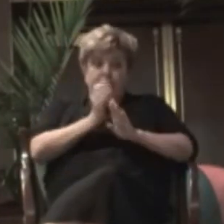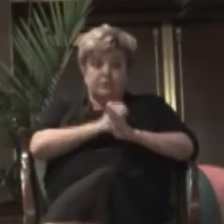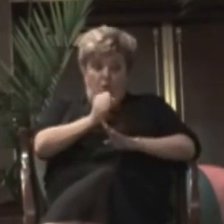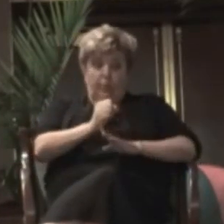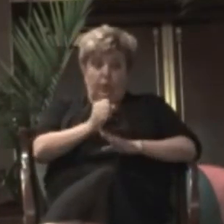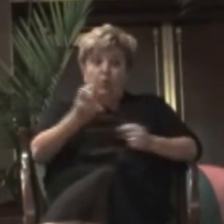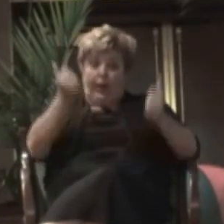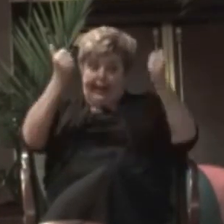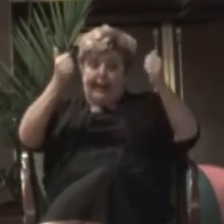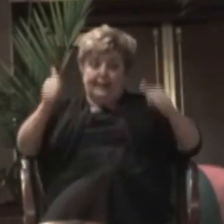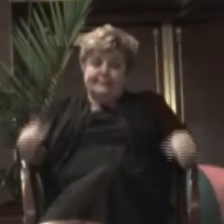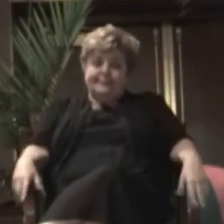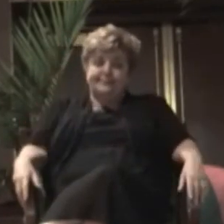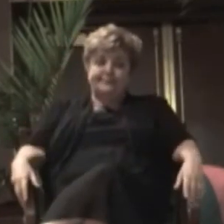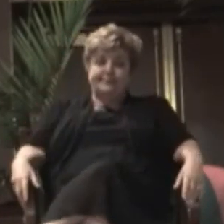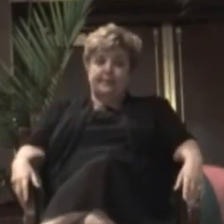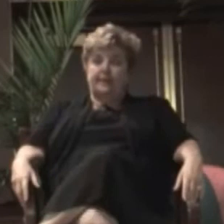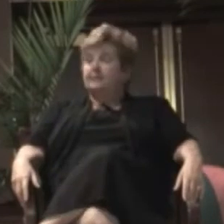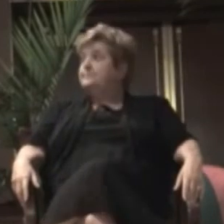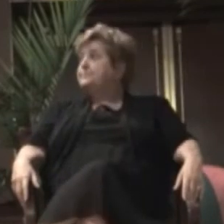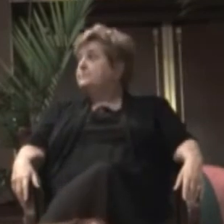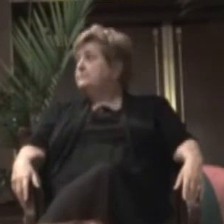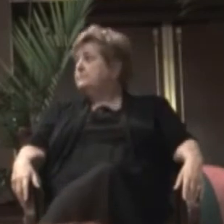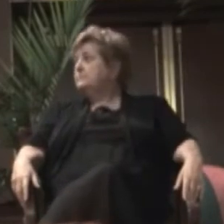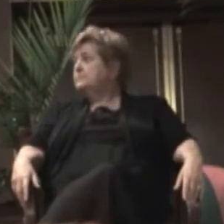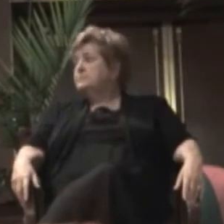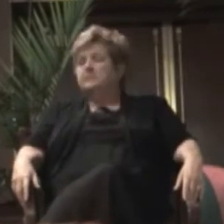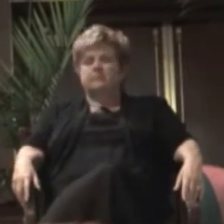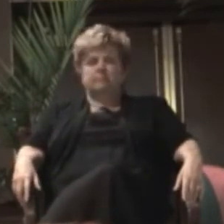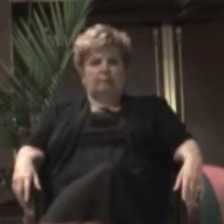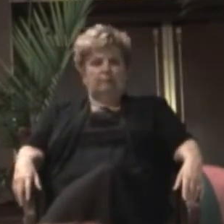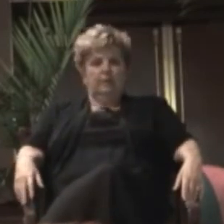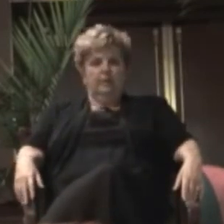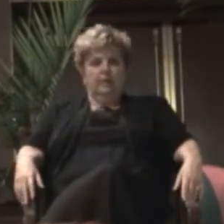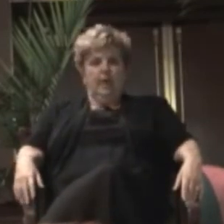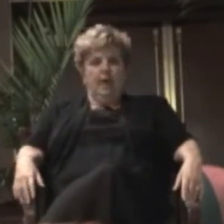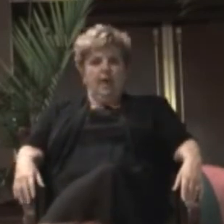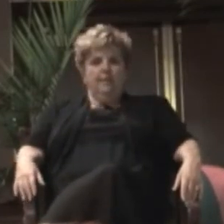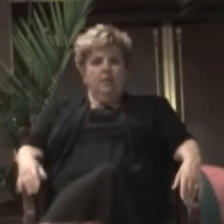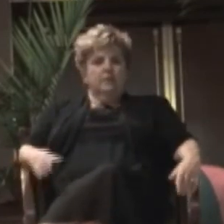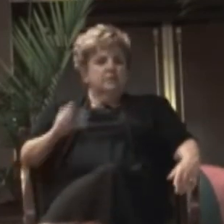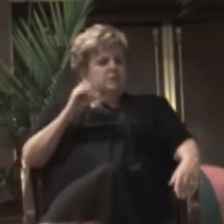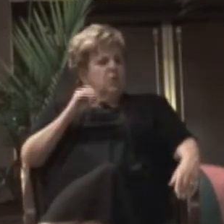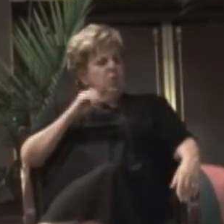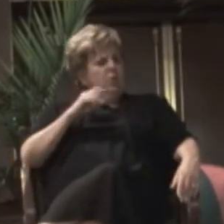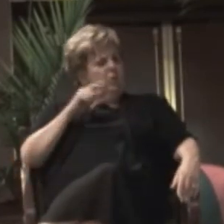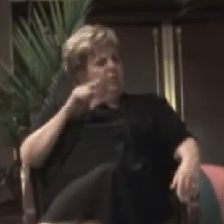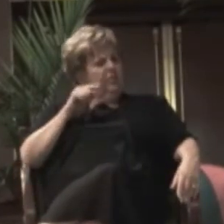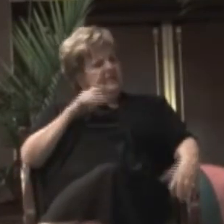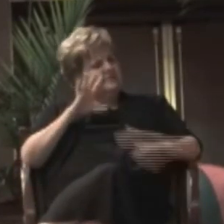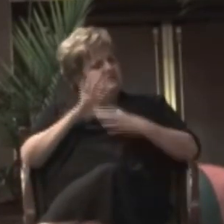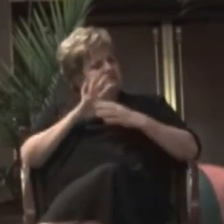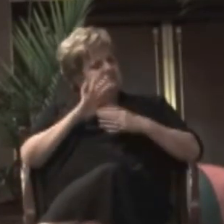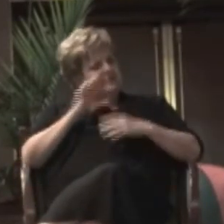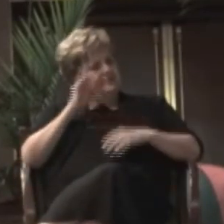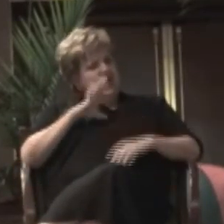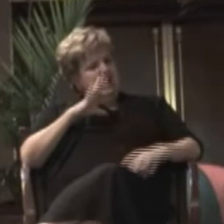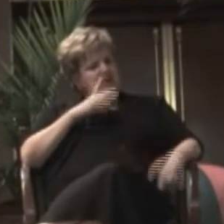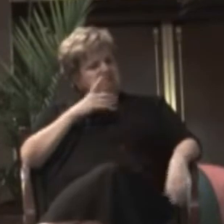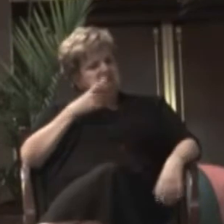I didn't know anything about that kind of stuff. And so this guy made his comments, and I don't think there was any conversation. I don't